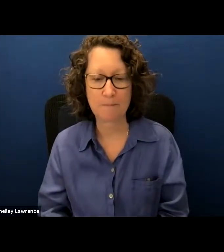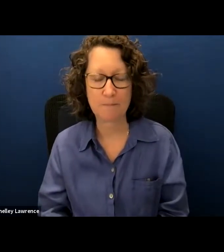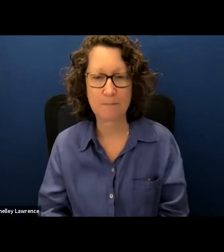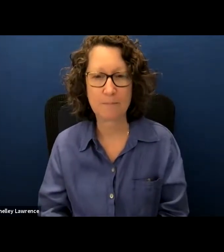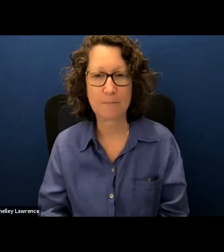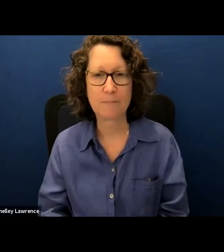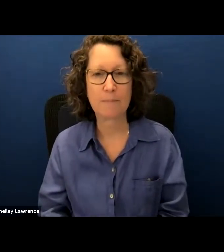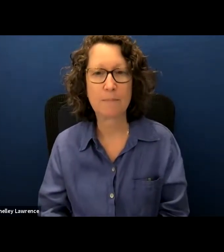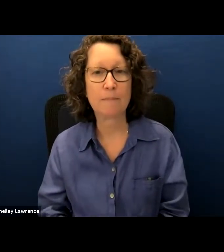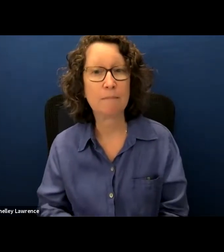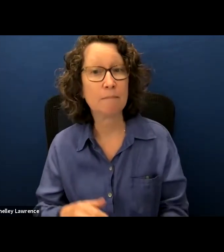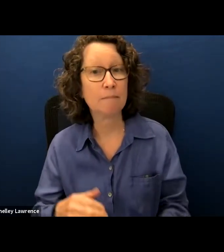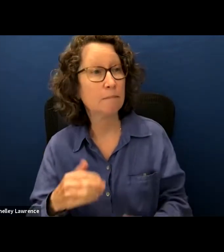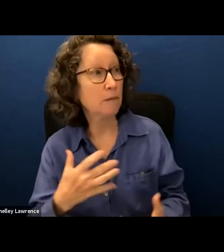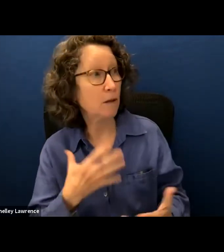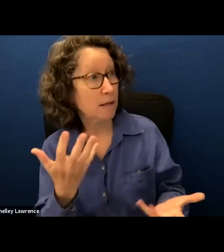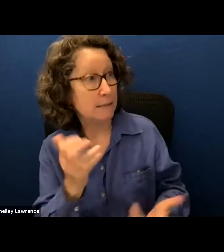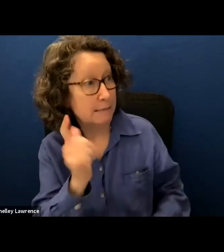Okay, may I have a second?